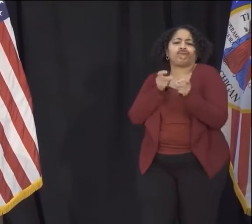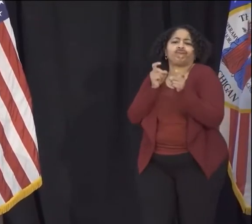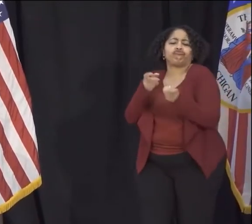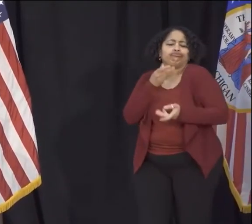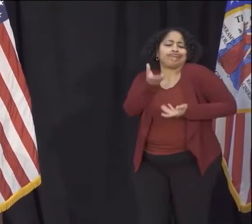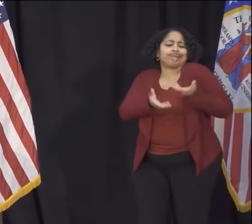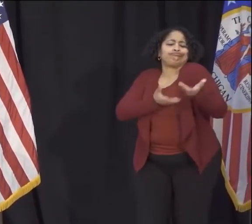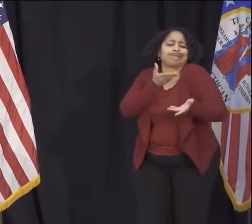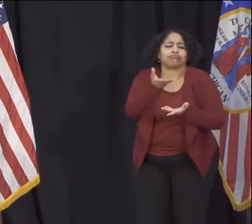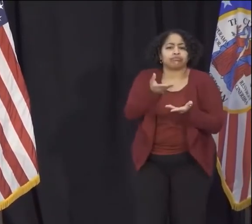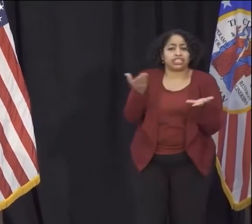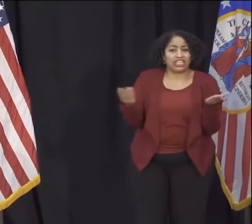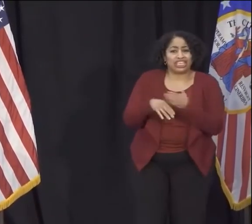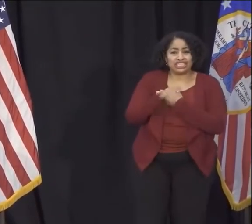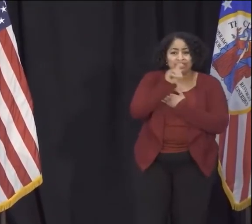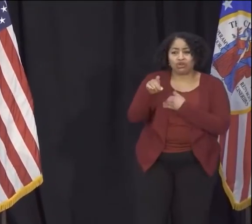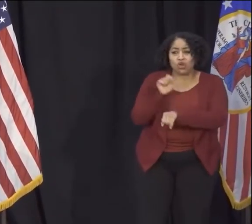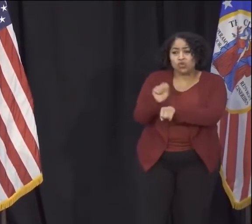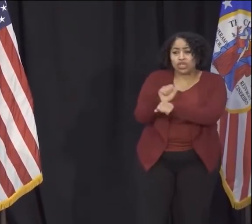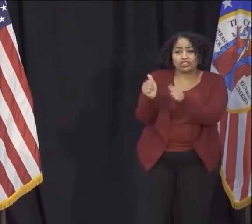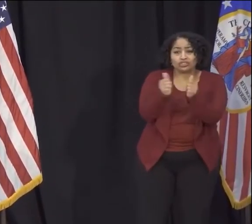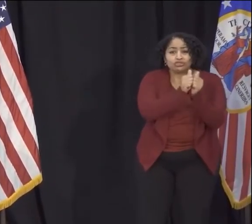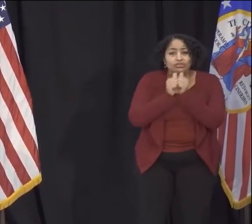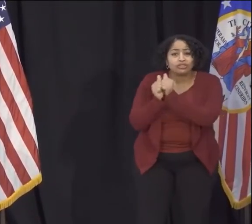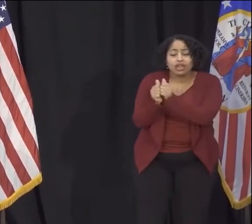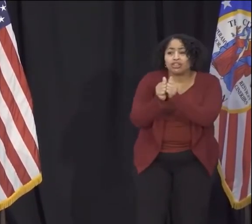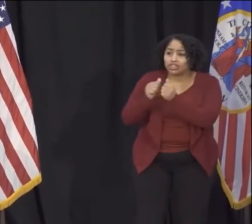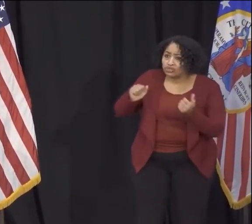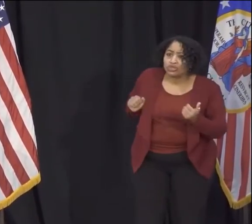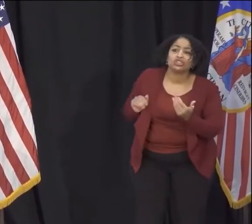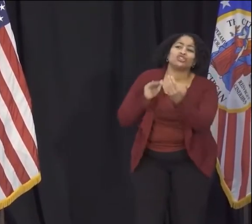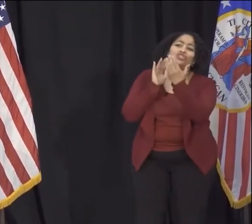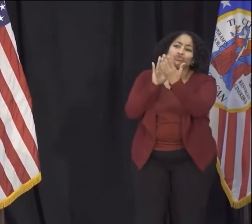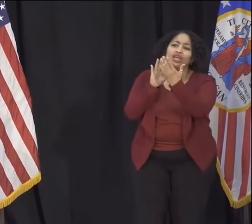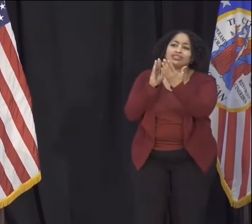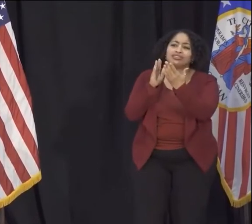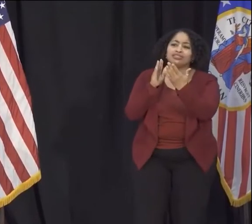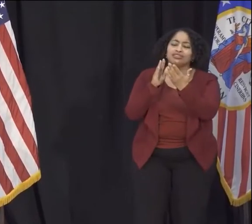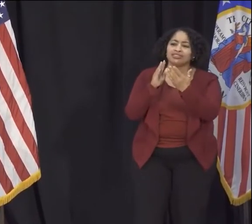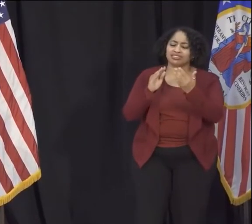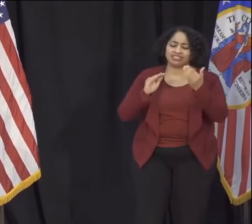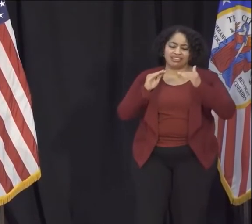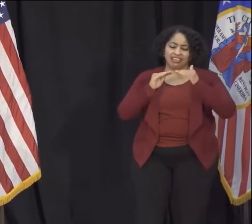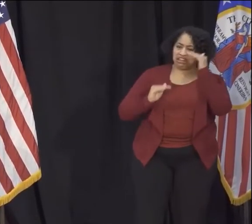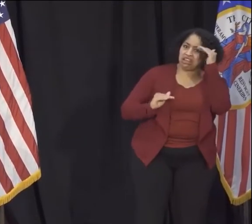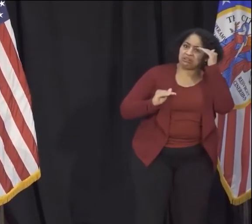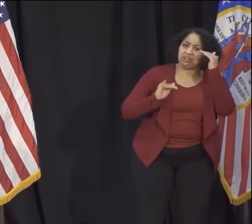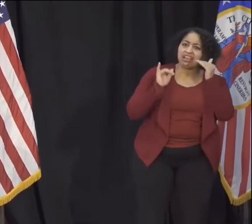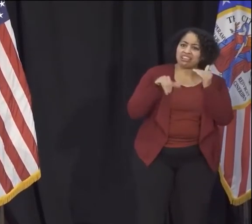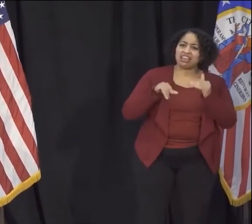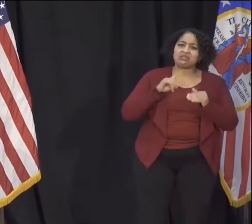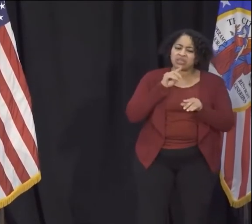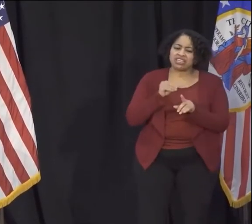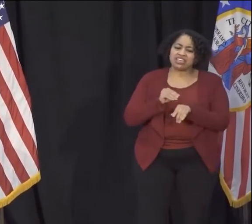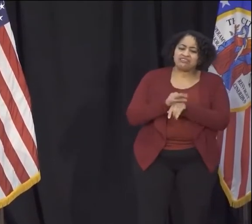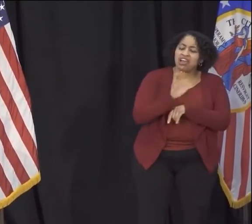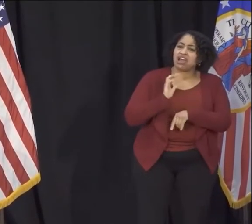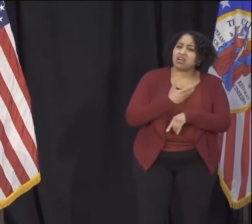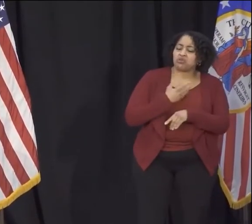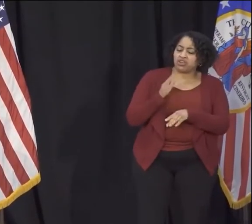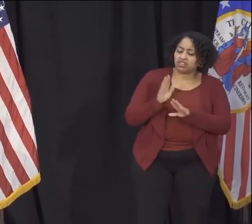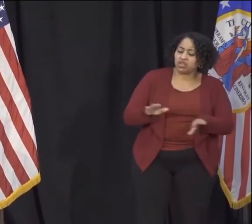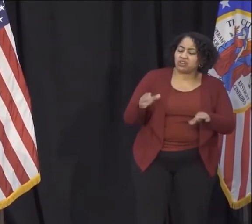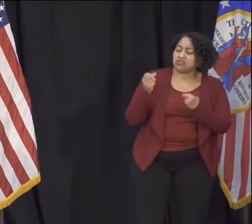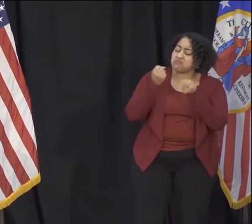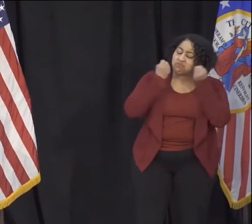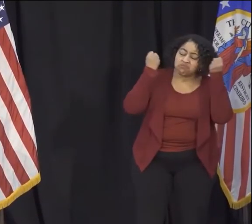Detroit is rallying together to address an inequity that's plagued our children for